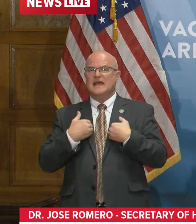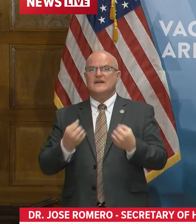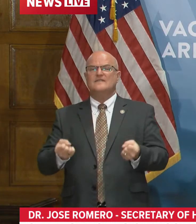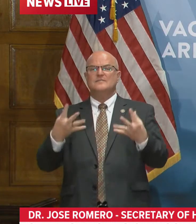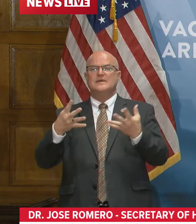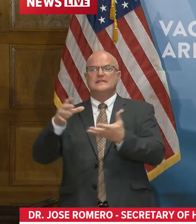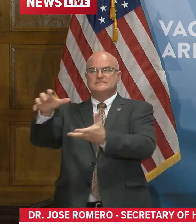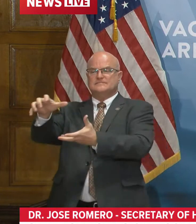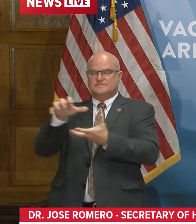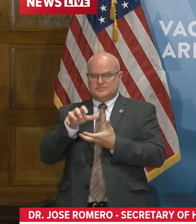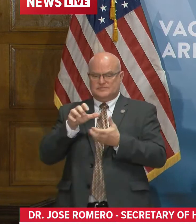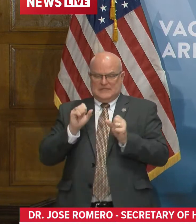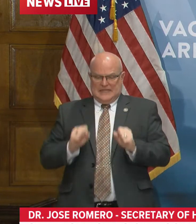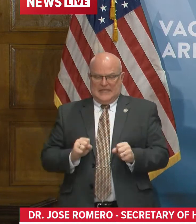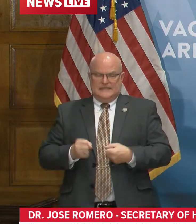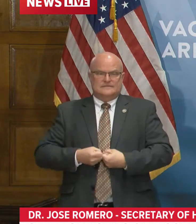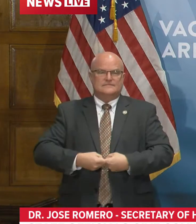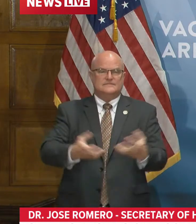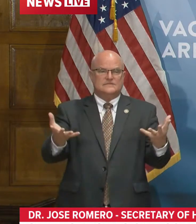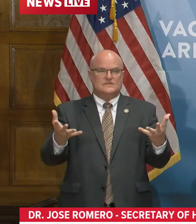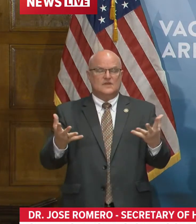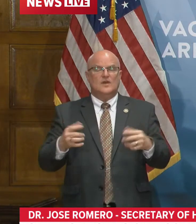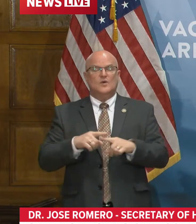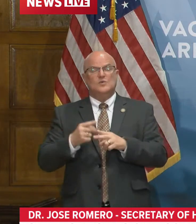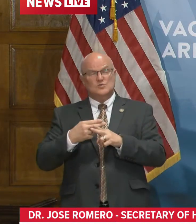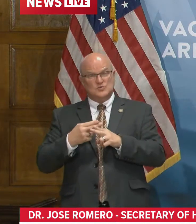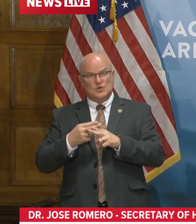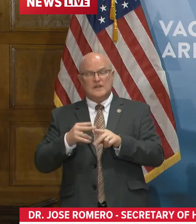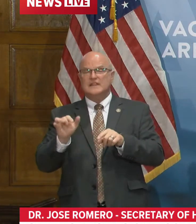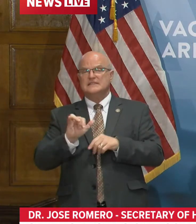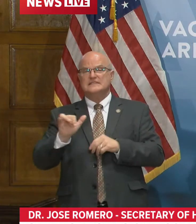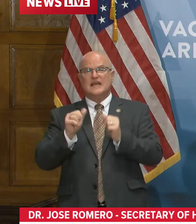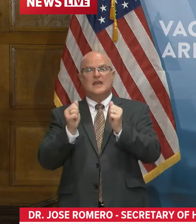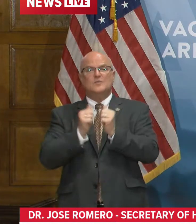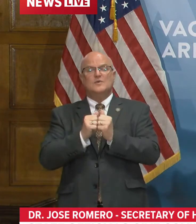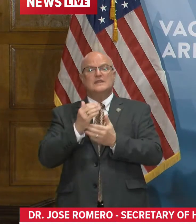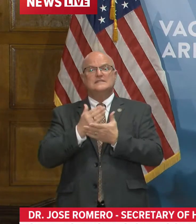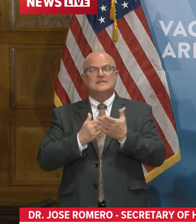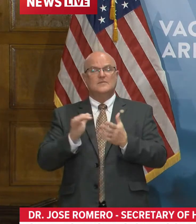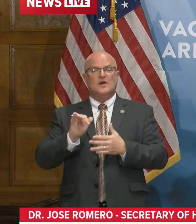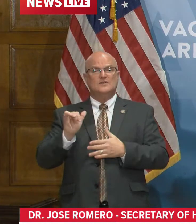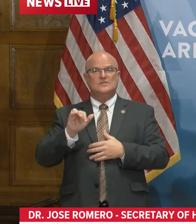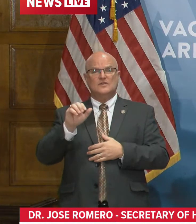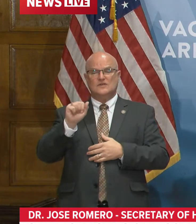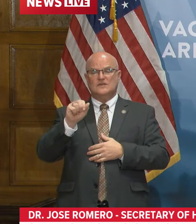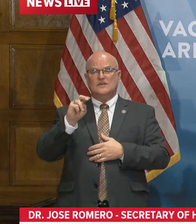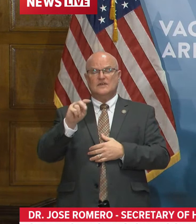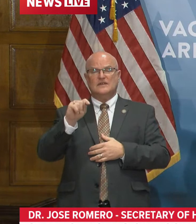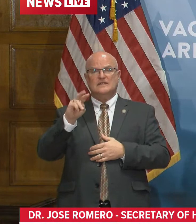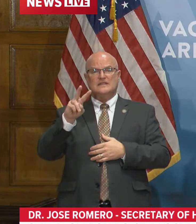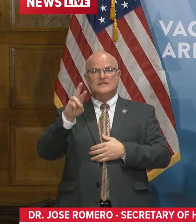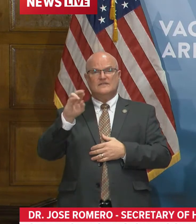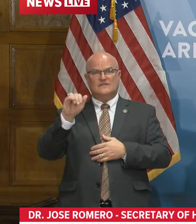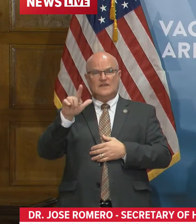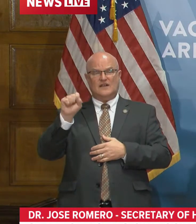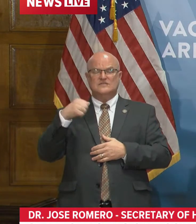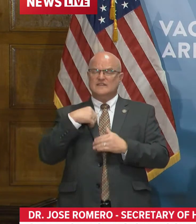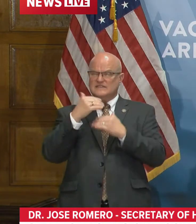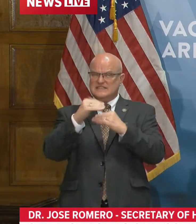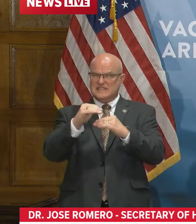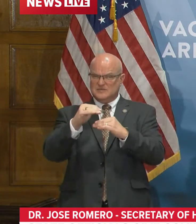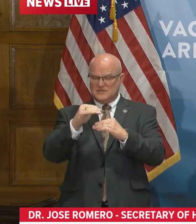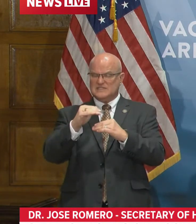many shipments as we can here, so we are short on that. The same goes with, so let me also talk about the antivirals. We have a limited supply